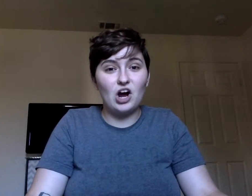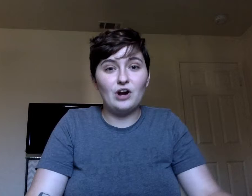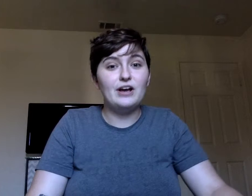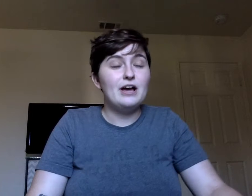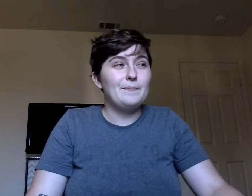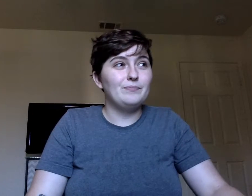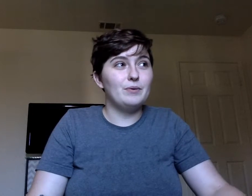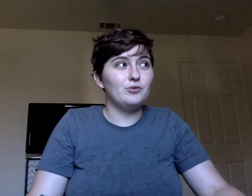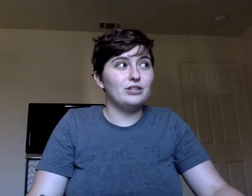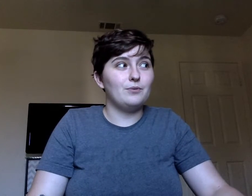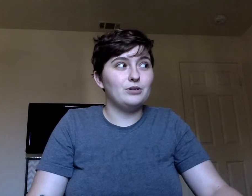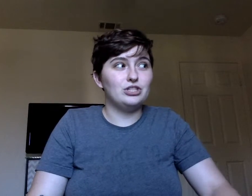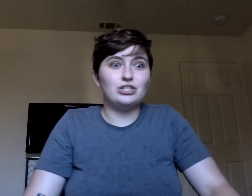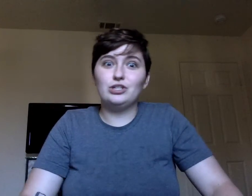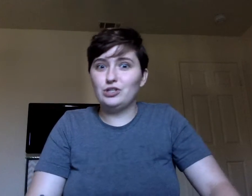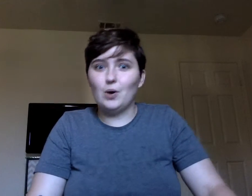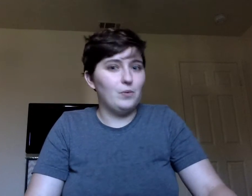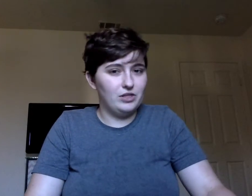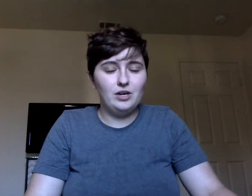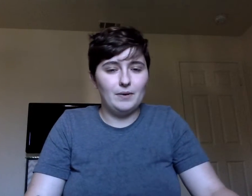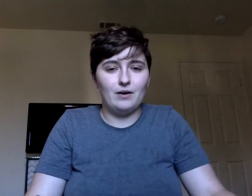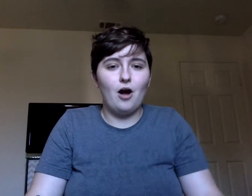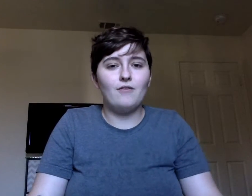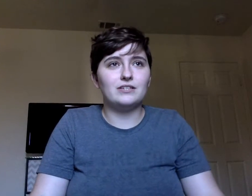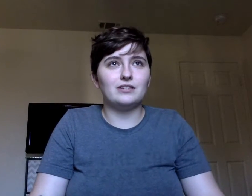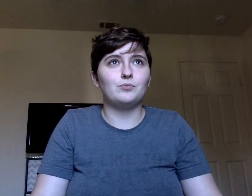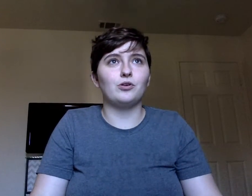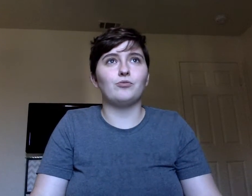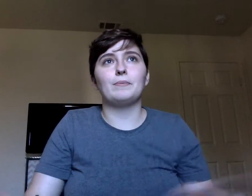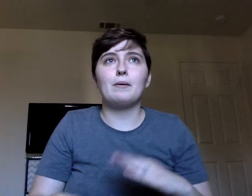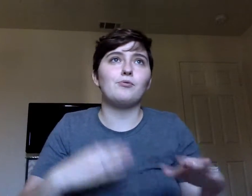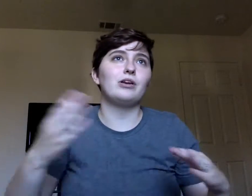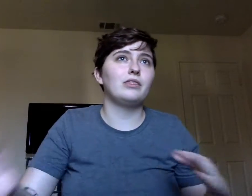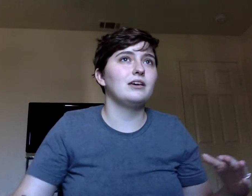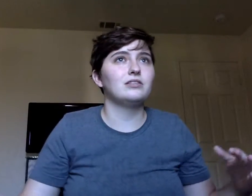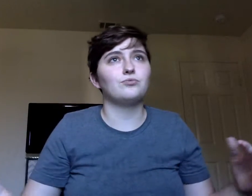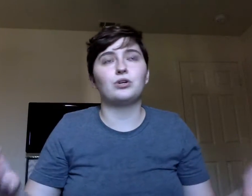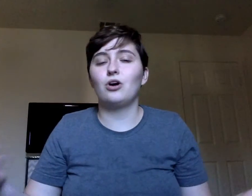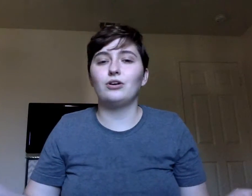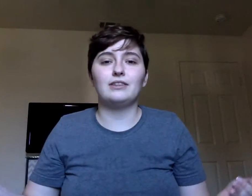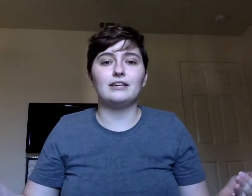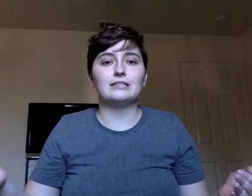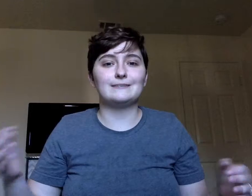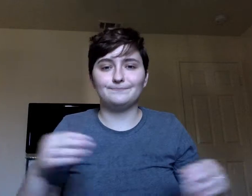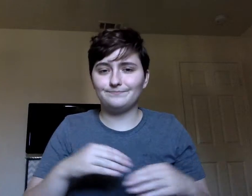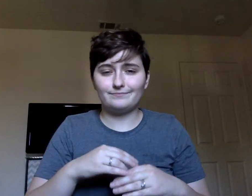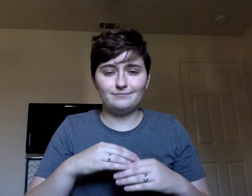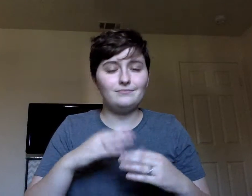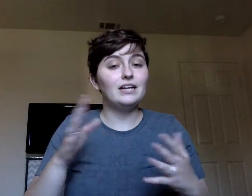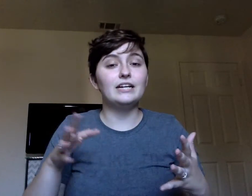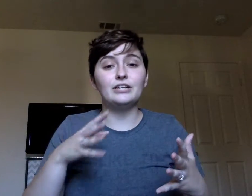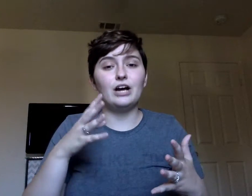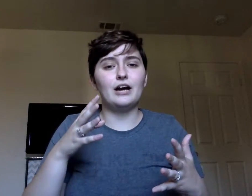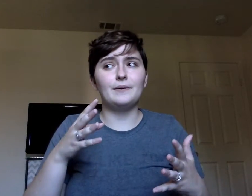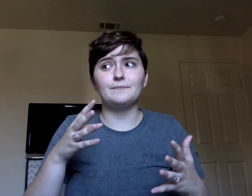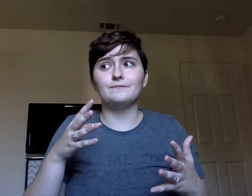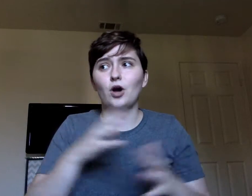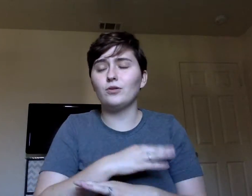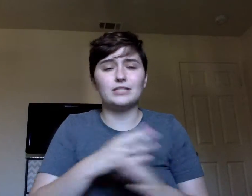our memory that we just don't think about. Obviously, we're remembering things and recalling things, and all the